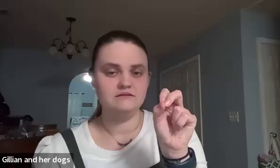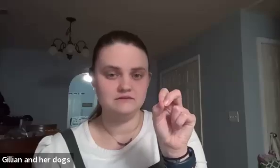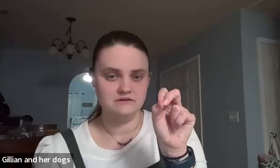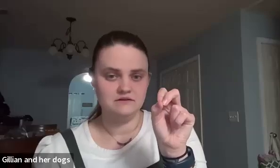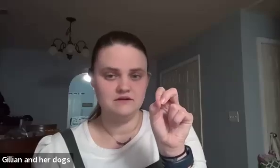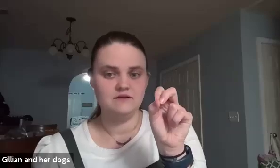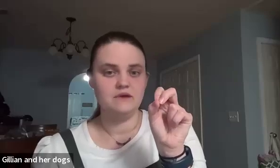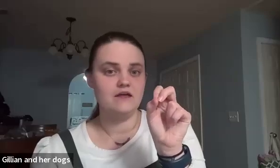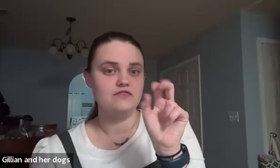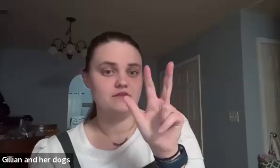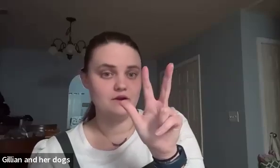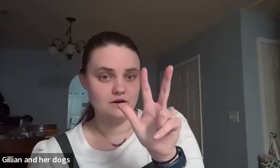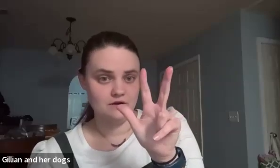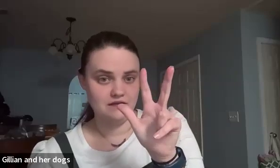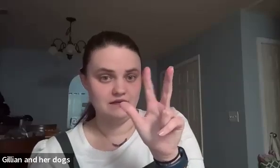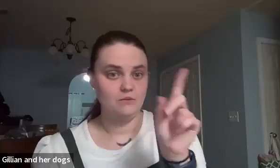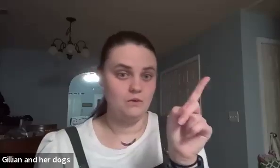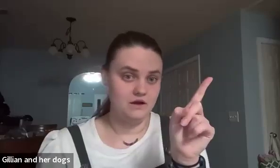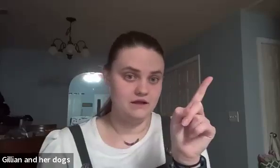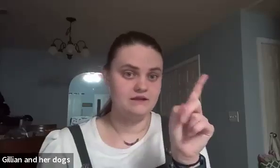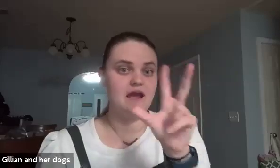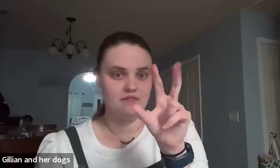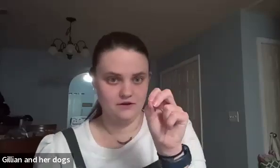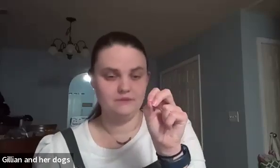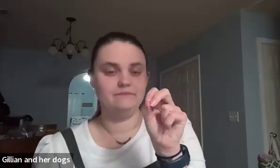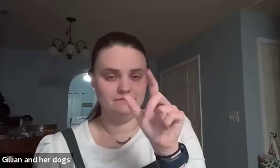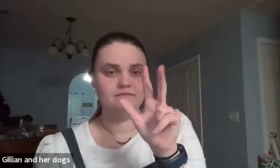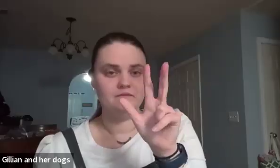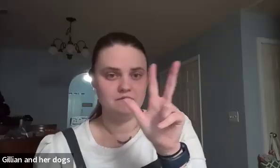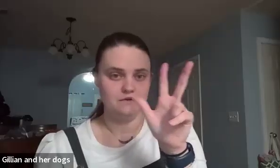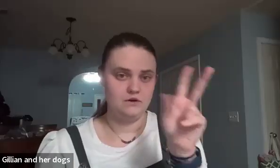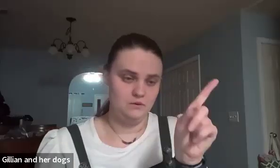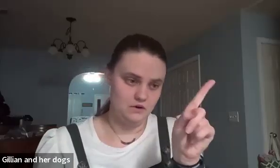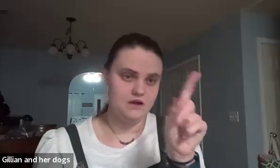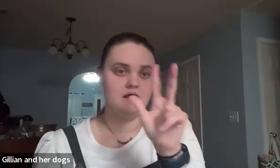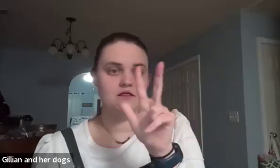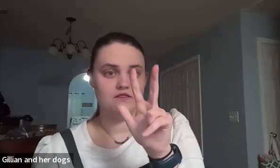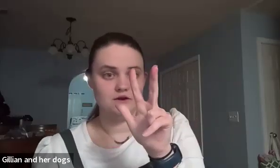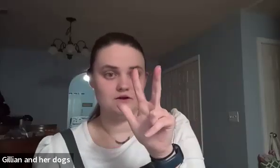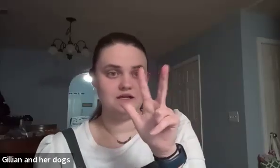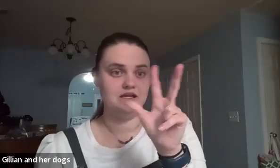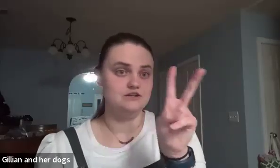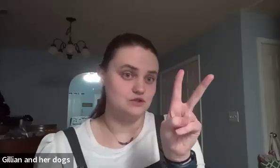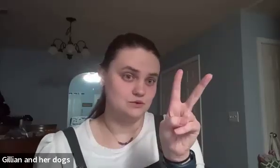Okay, then we had 31. Yeah, 30. 31,